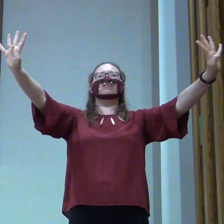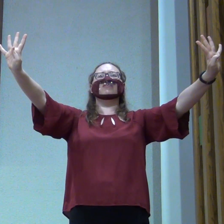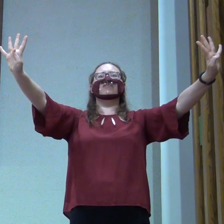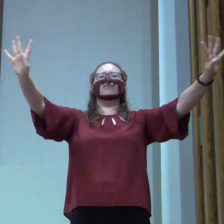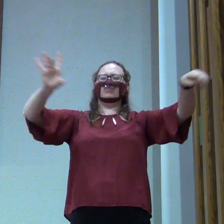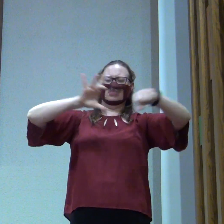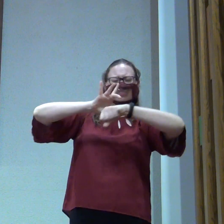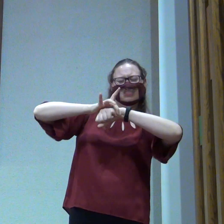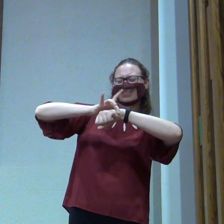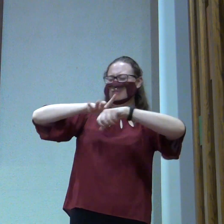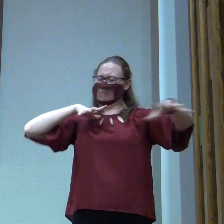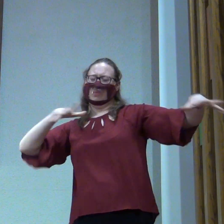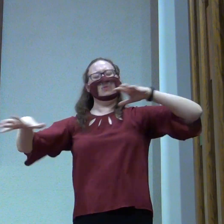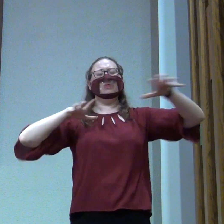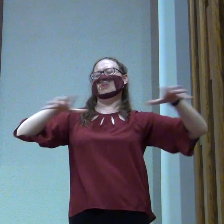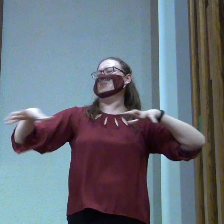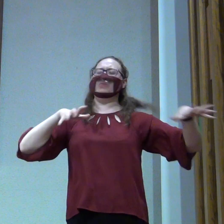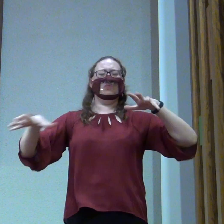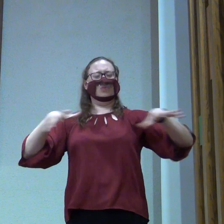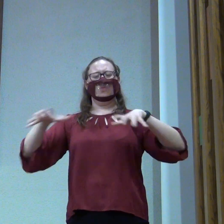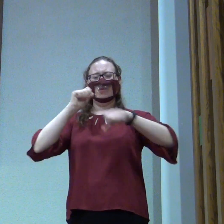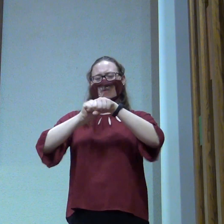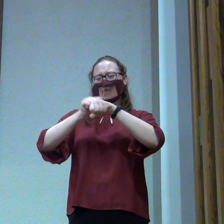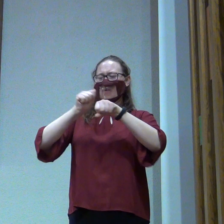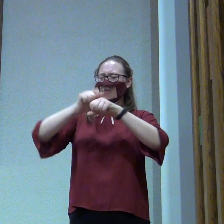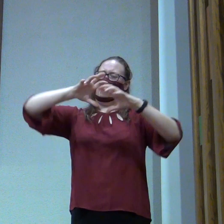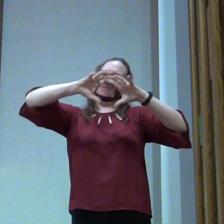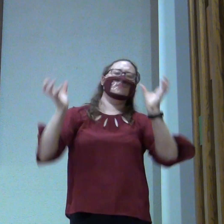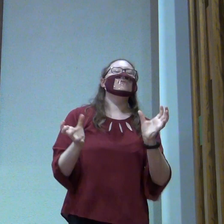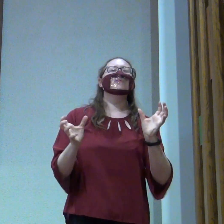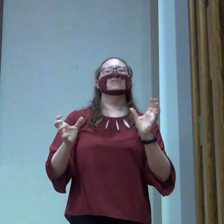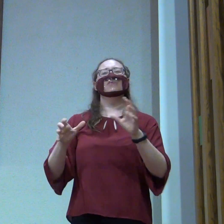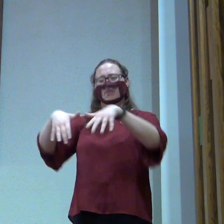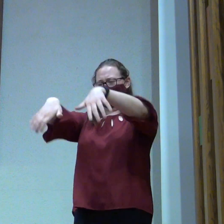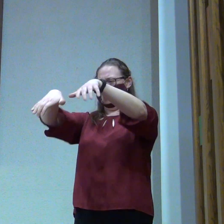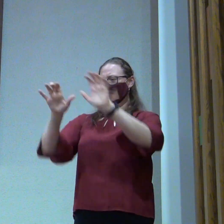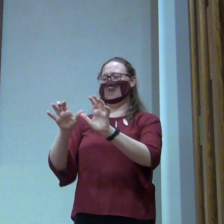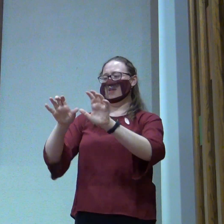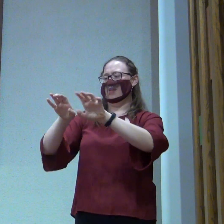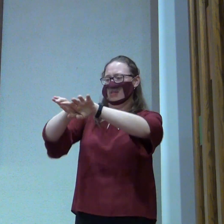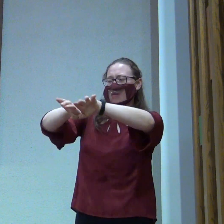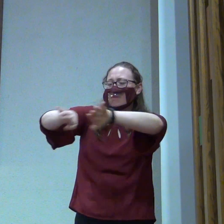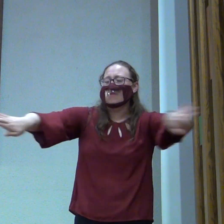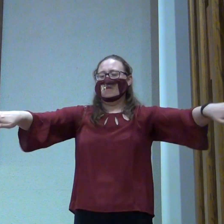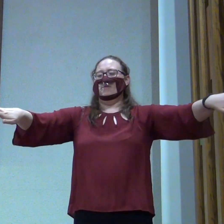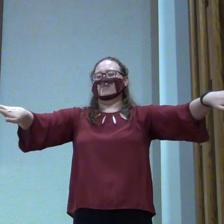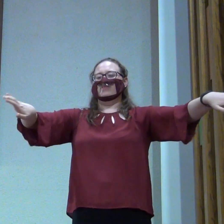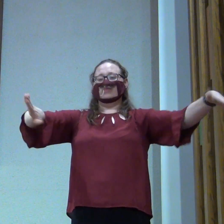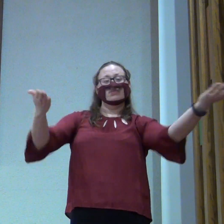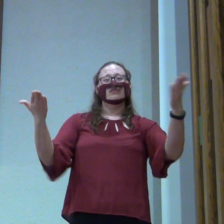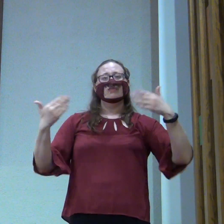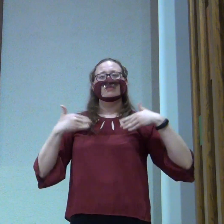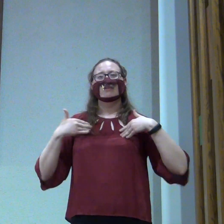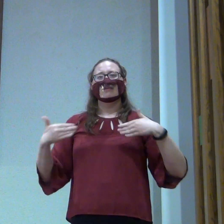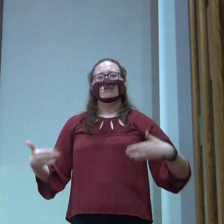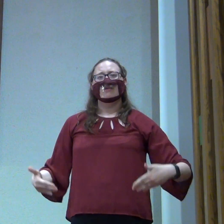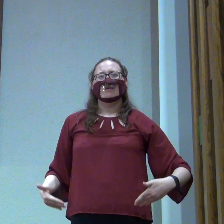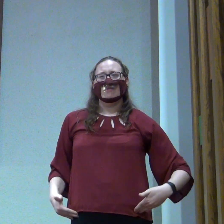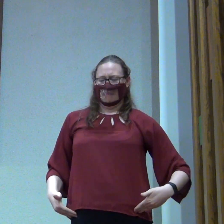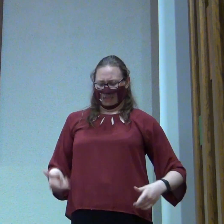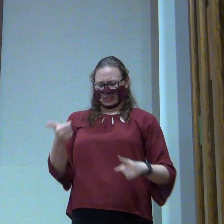The earth shook and the rocks split. The tombs broke open, and the bodies of many holy